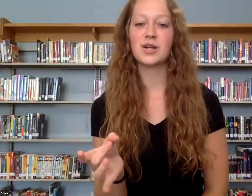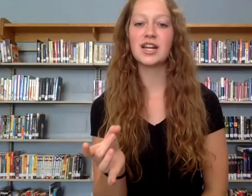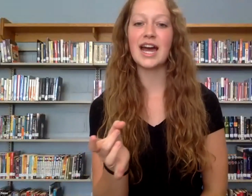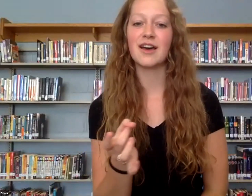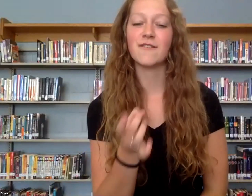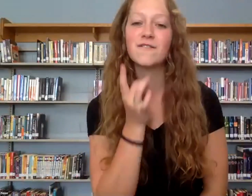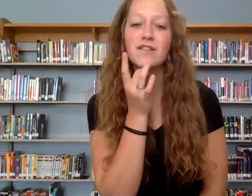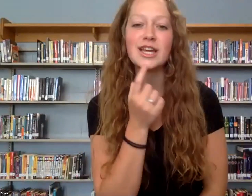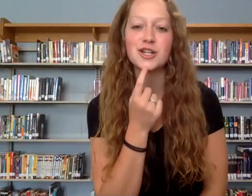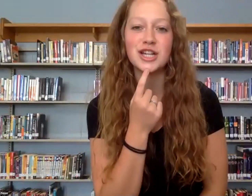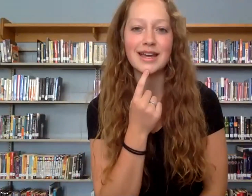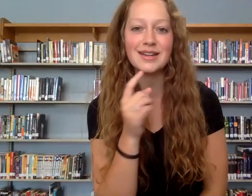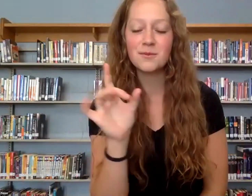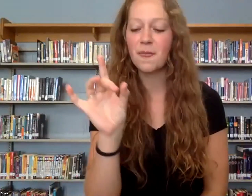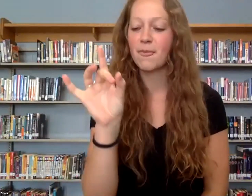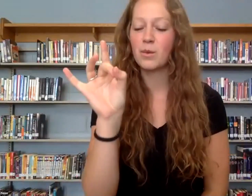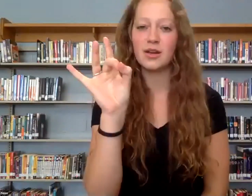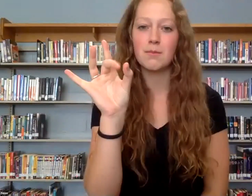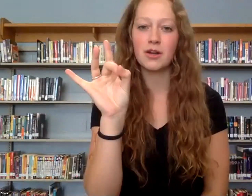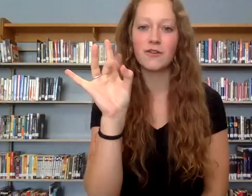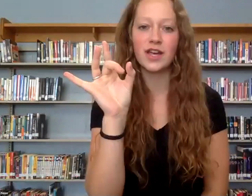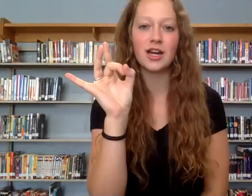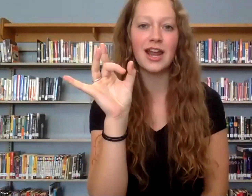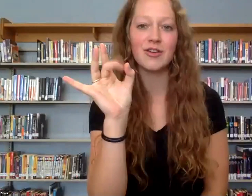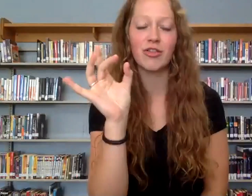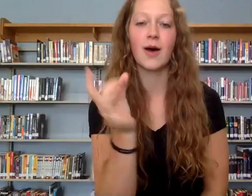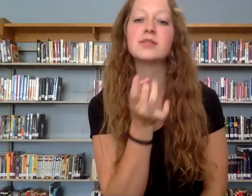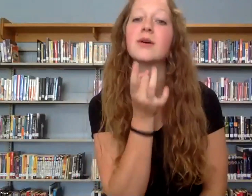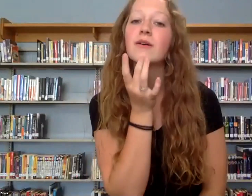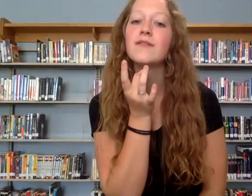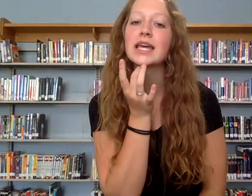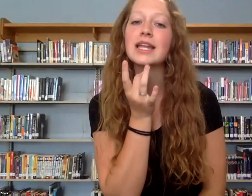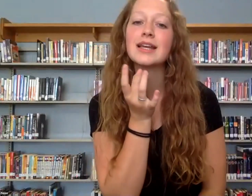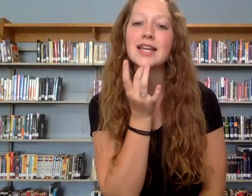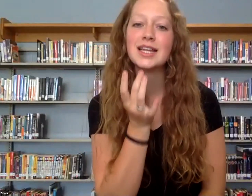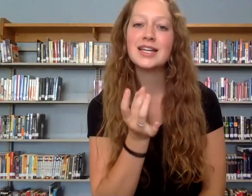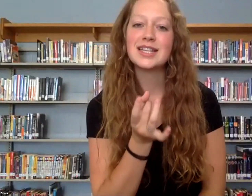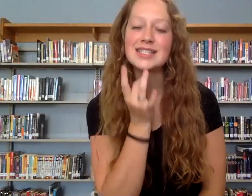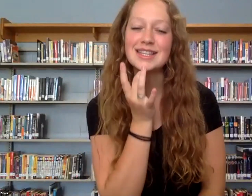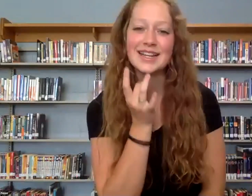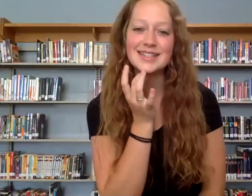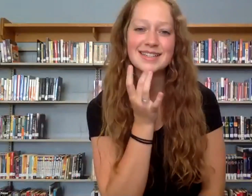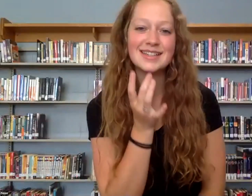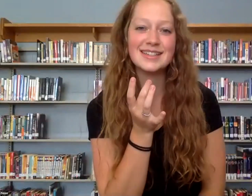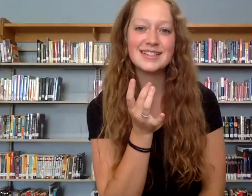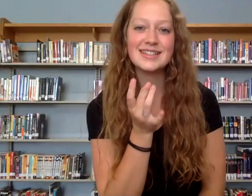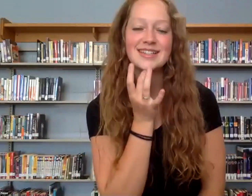gonna kind of flick your chin with your middle finger and your thumb. So flick it. That's light.